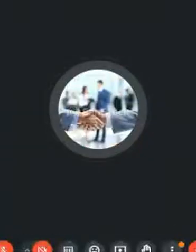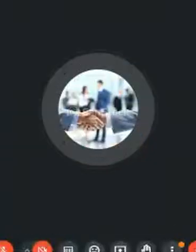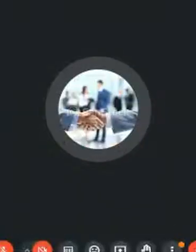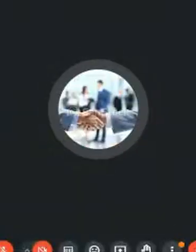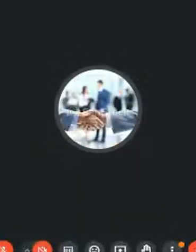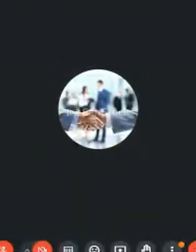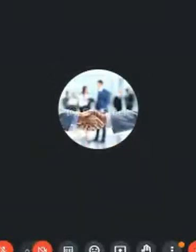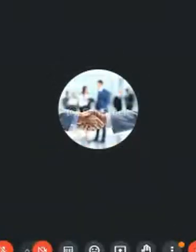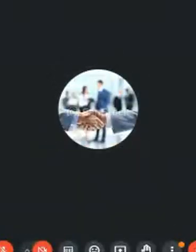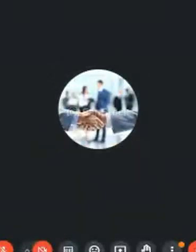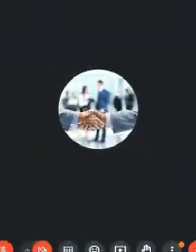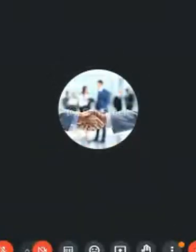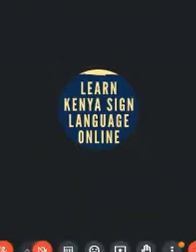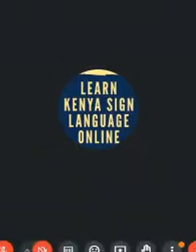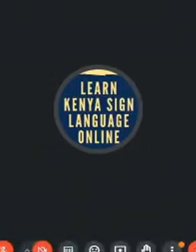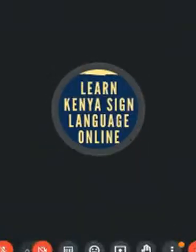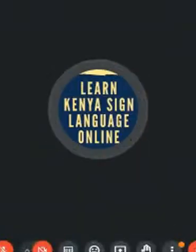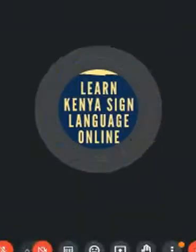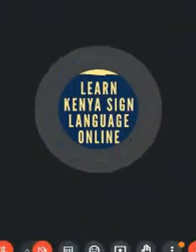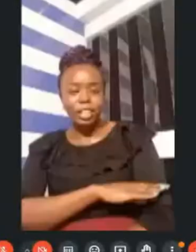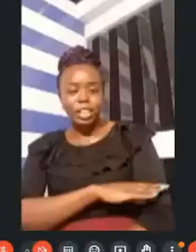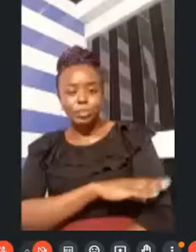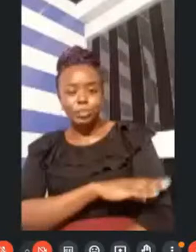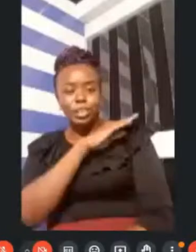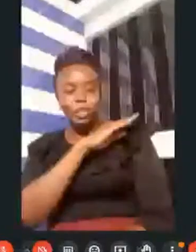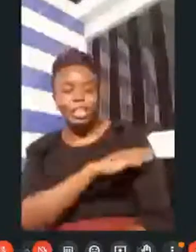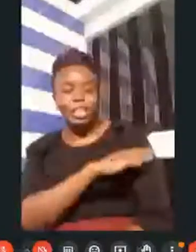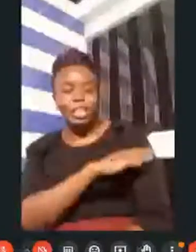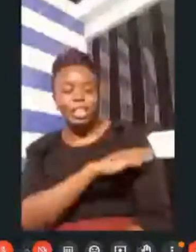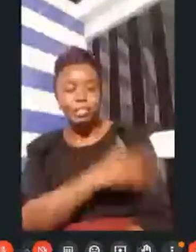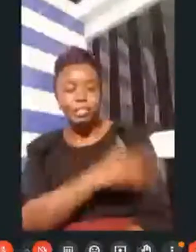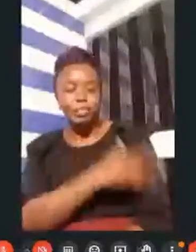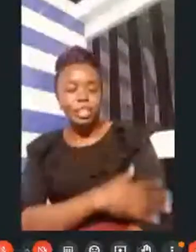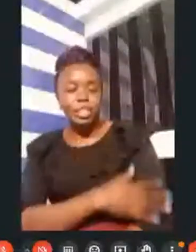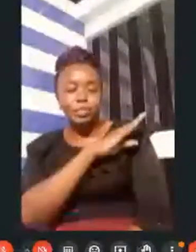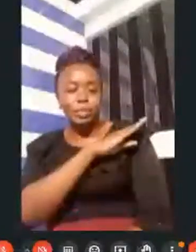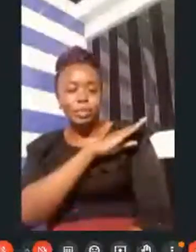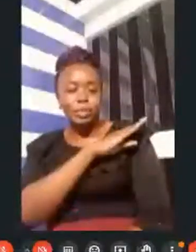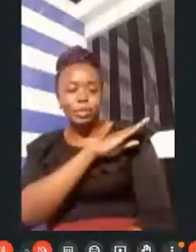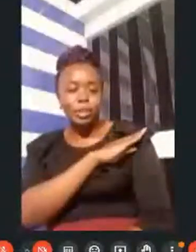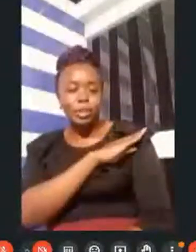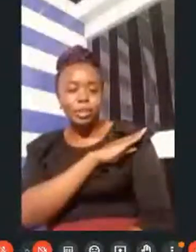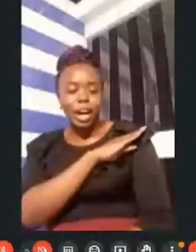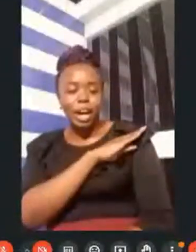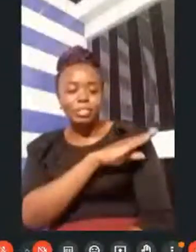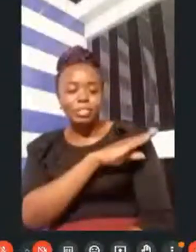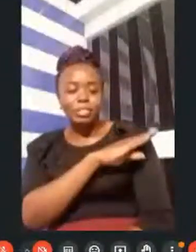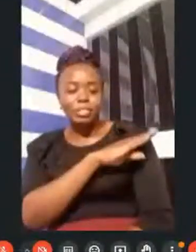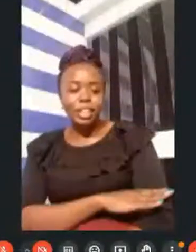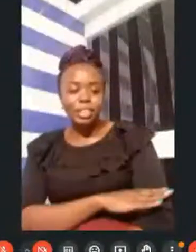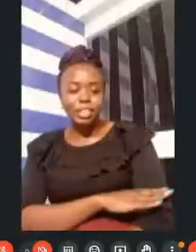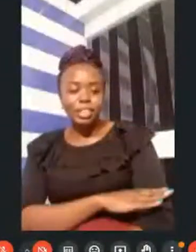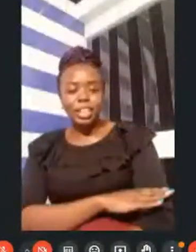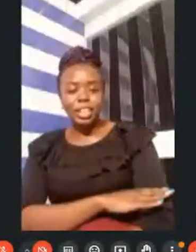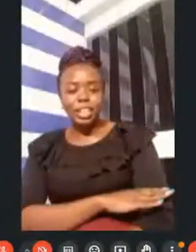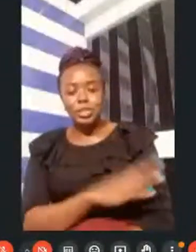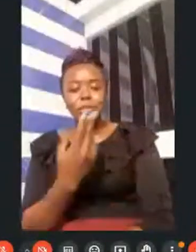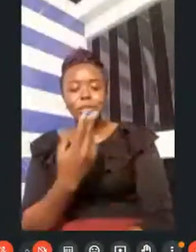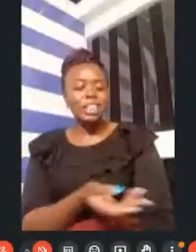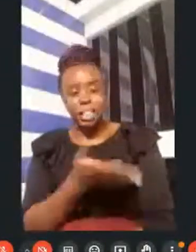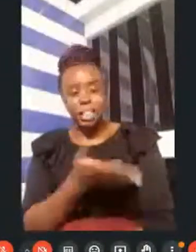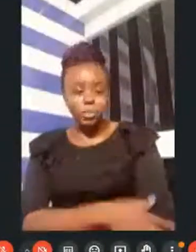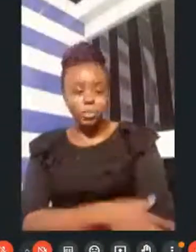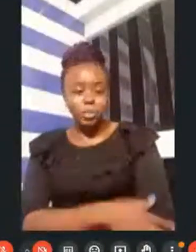Okay, thank you. Not there. So afternoon, evening. But you know, now it's guiding me. It's helping me to know afternoon and